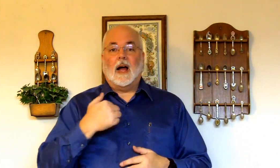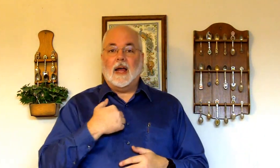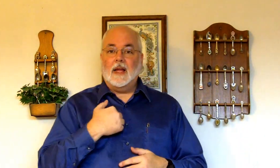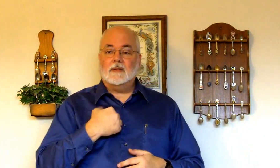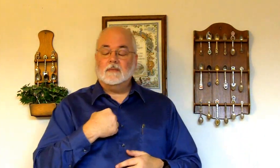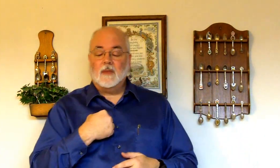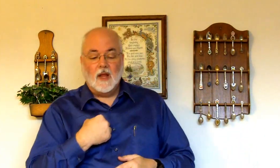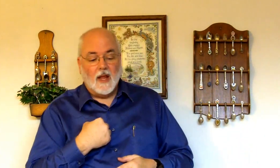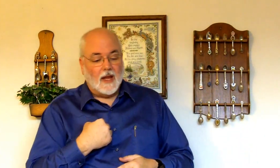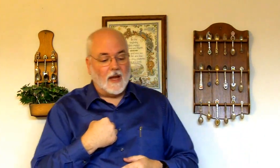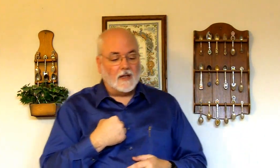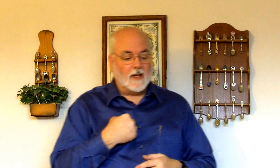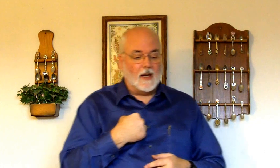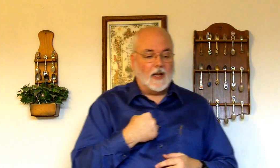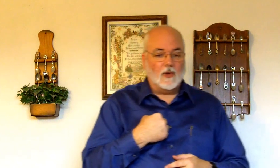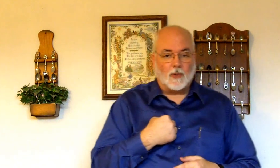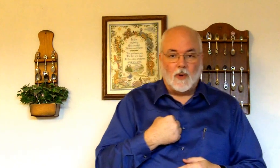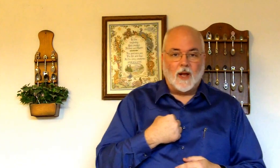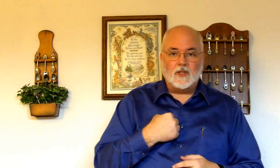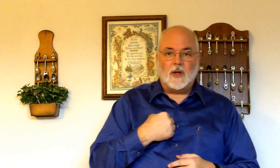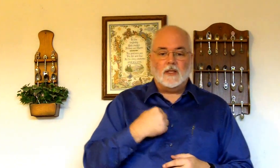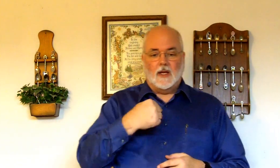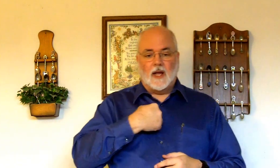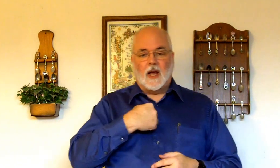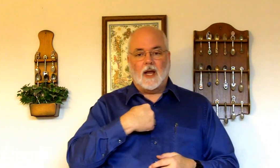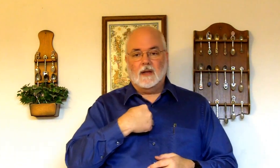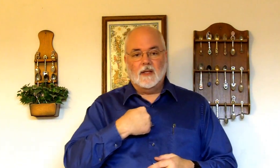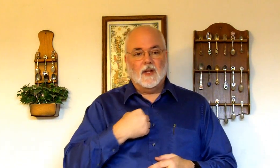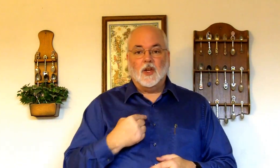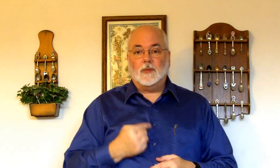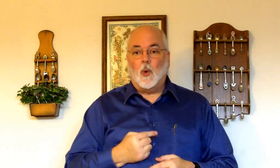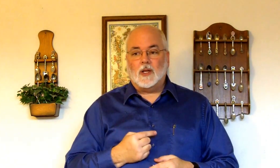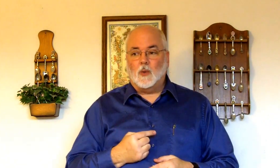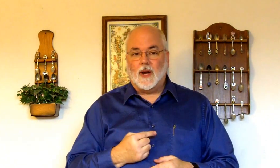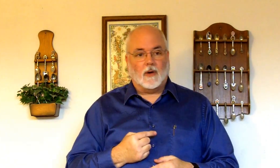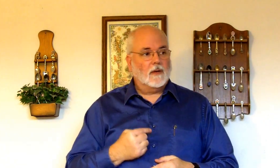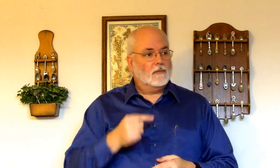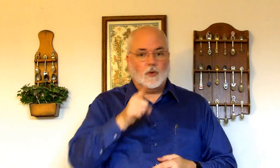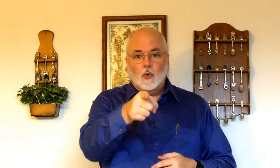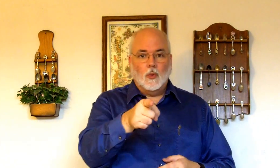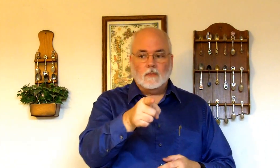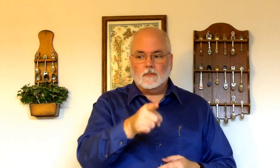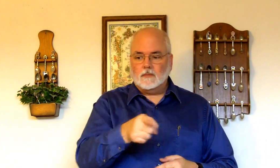I. In sign language, pronouns are easy. I. You just point to whatever. You.